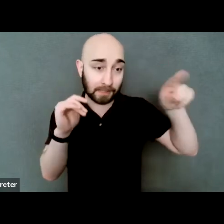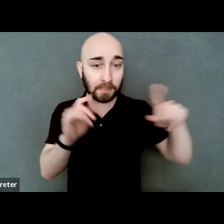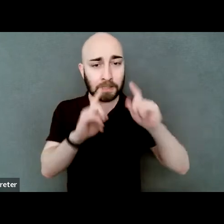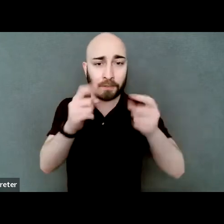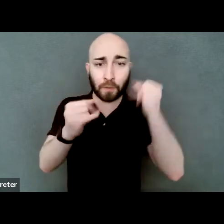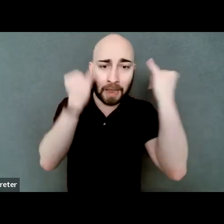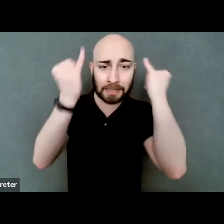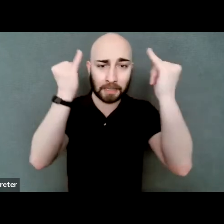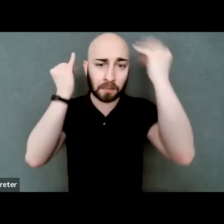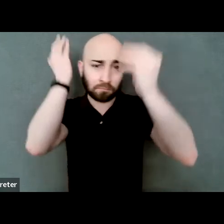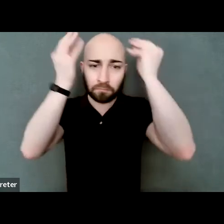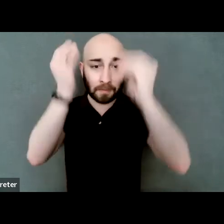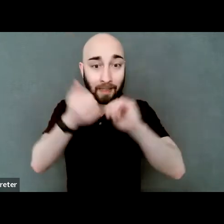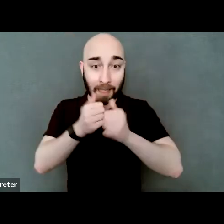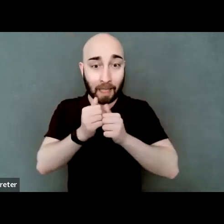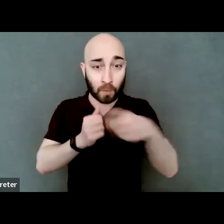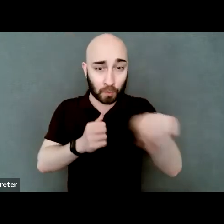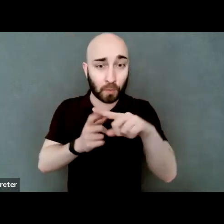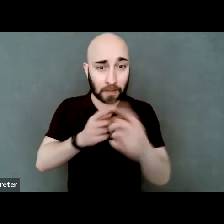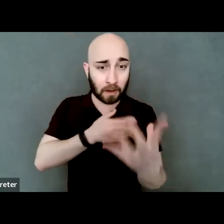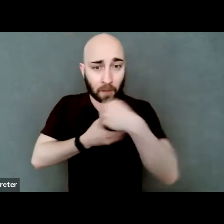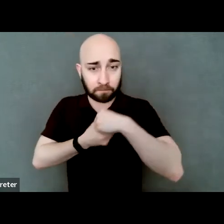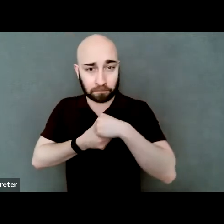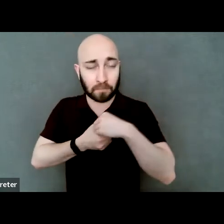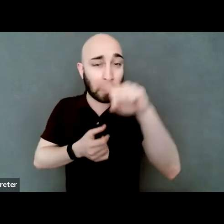as far as like how you can take the Black Solidarity Think